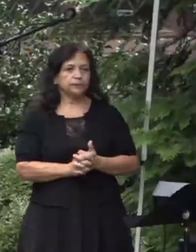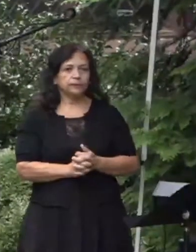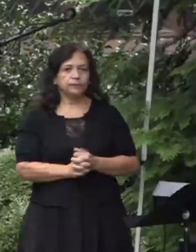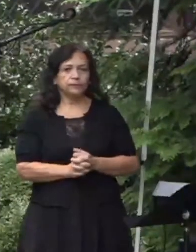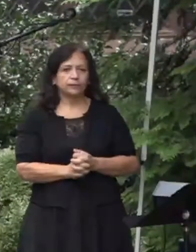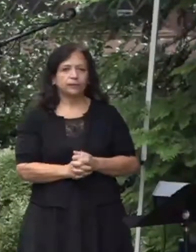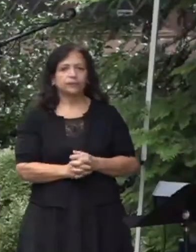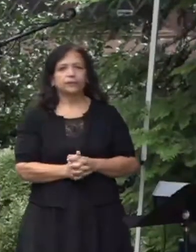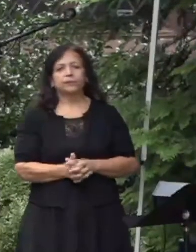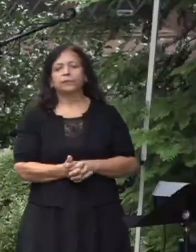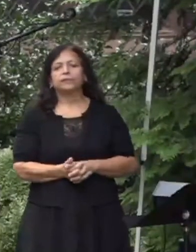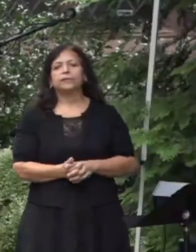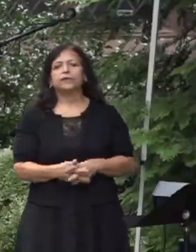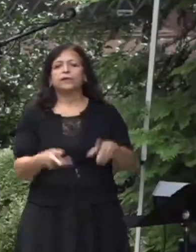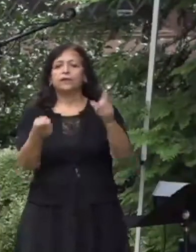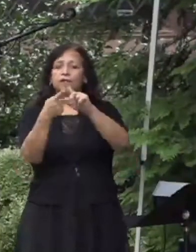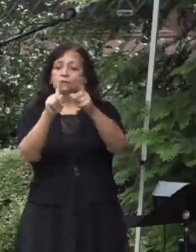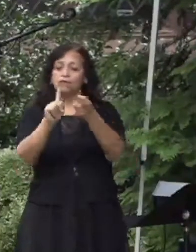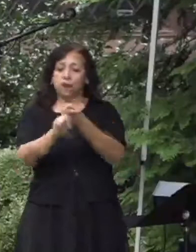And friends,